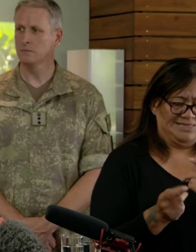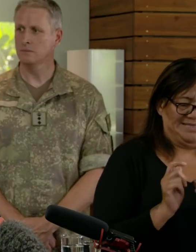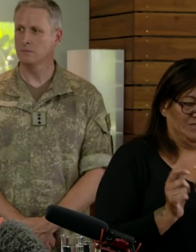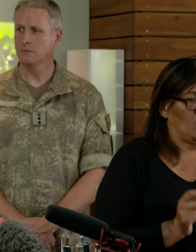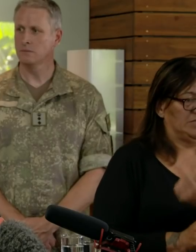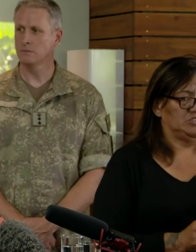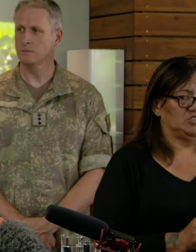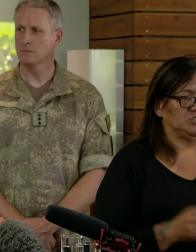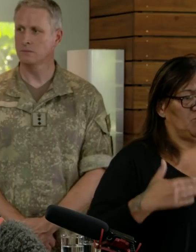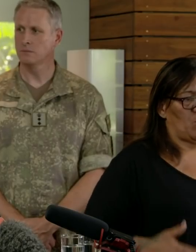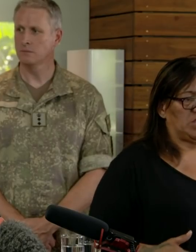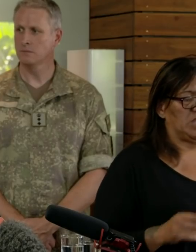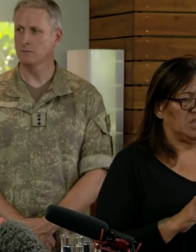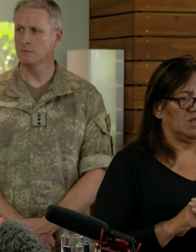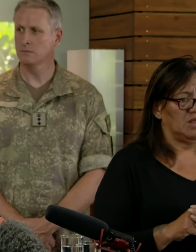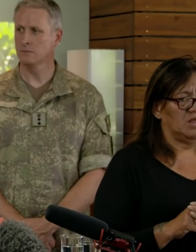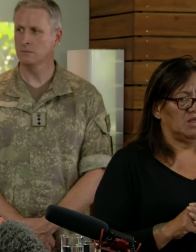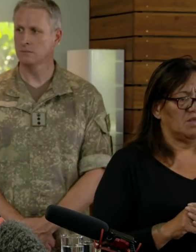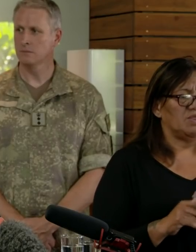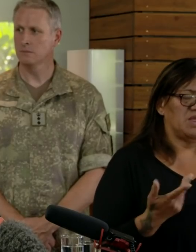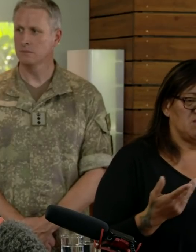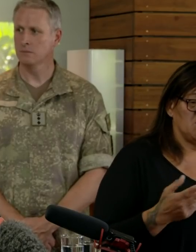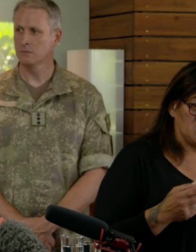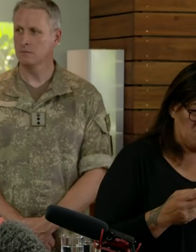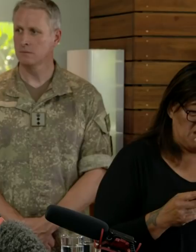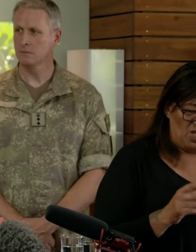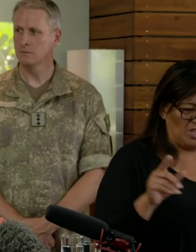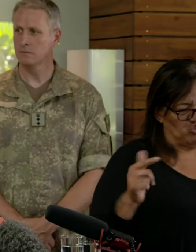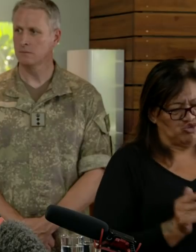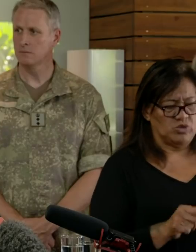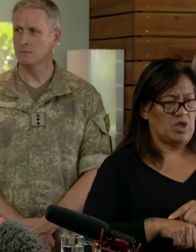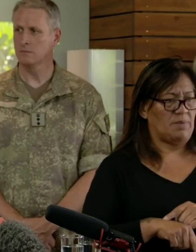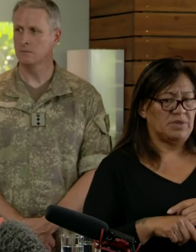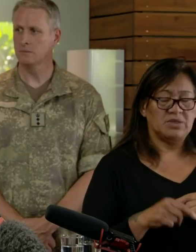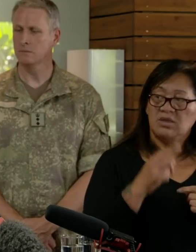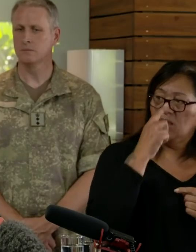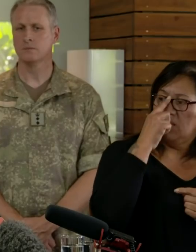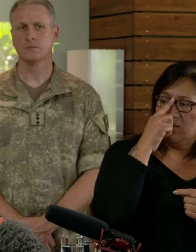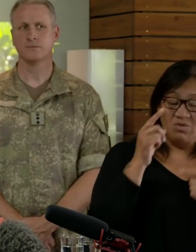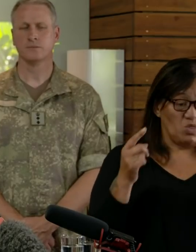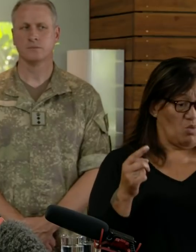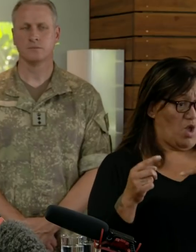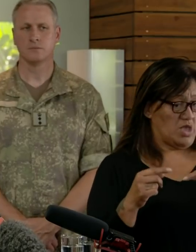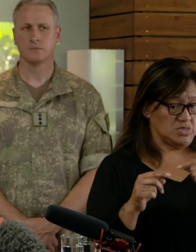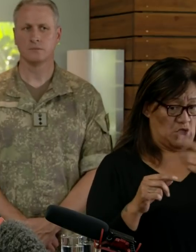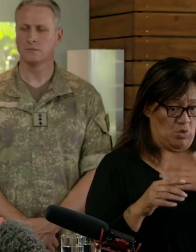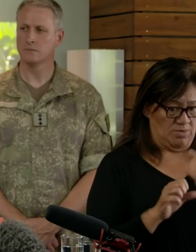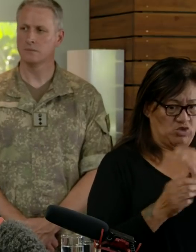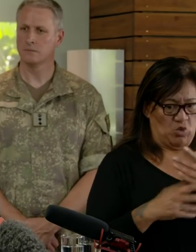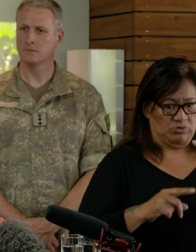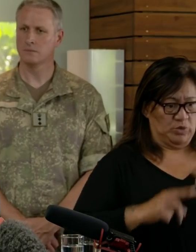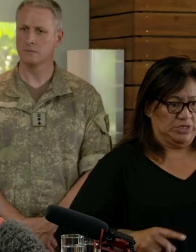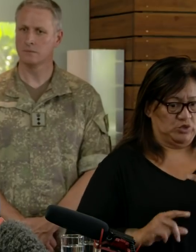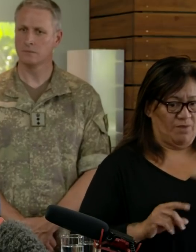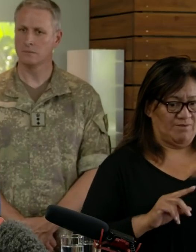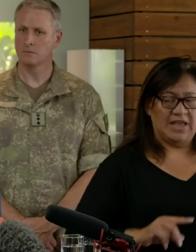do those initial checks before the pathology later on. Was that thrown aside today simply to be able to get it done as quickly as